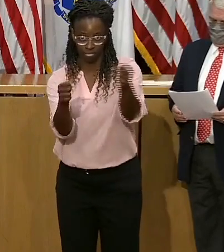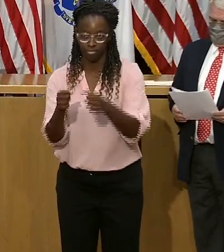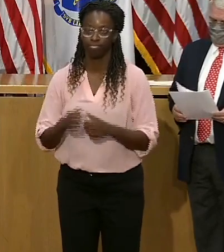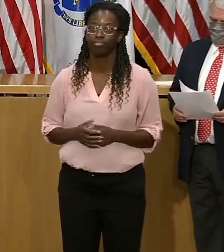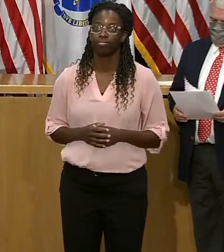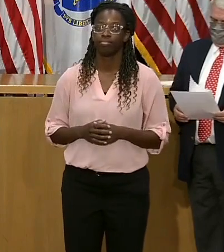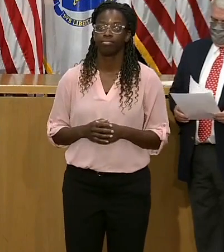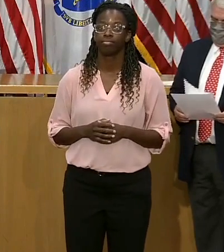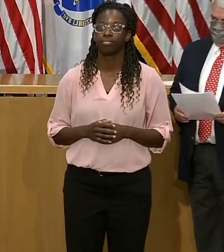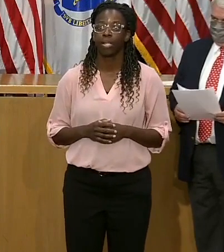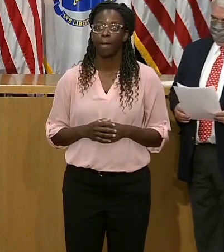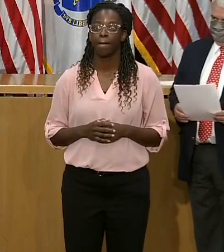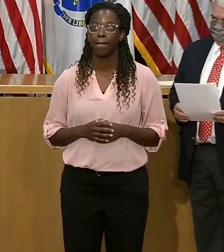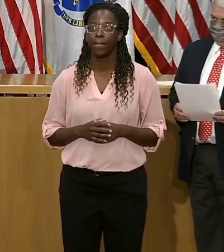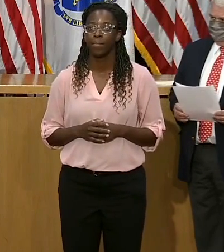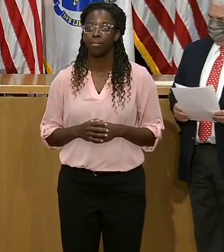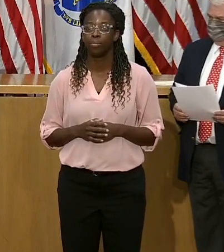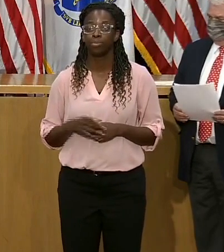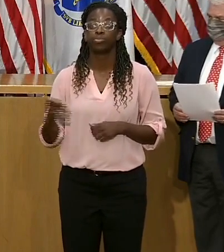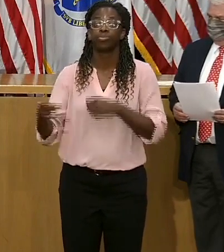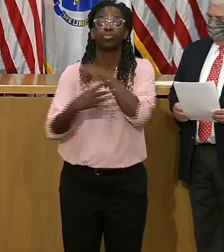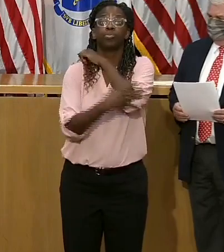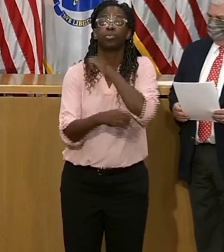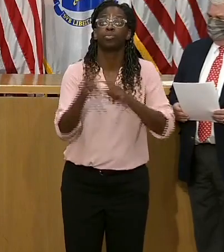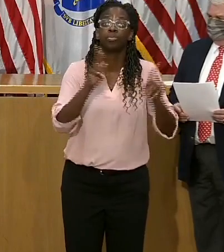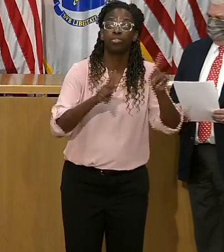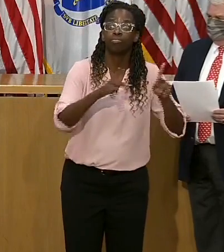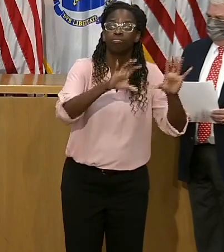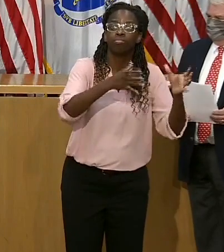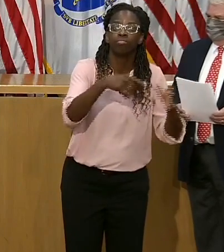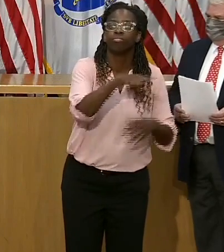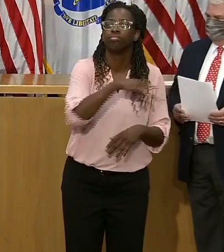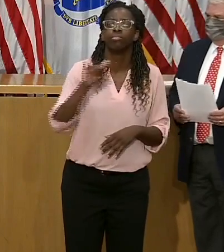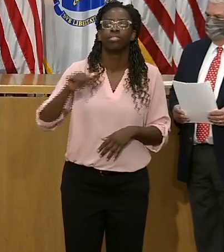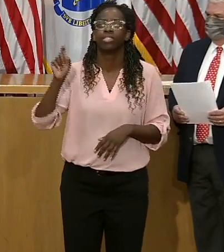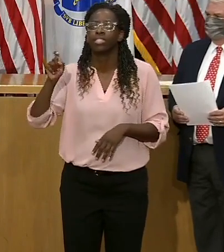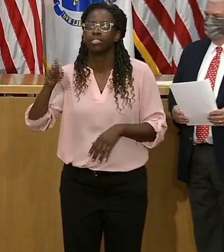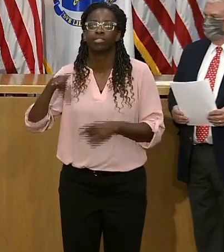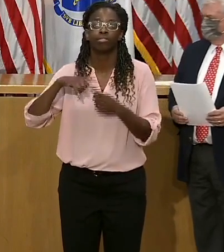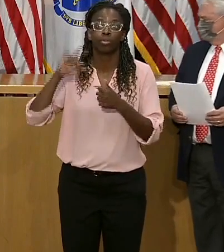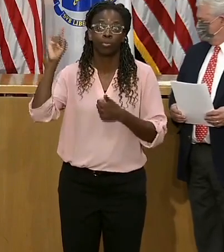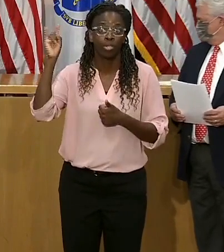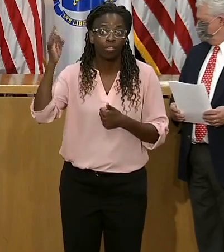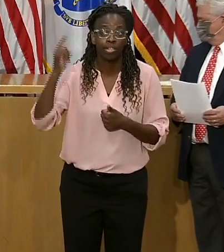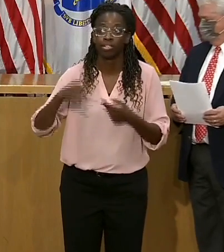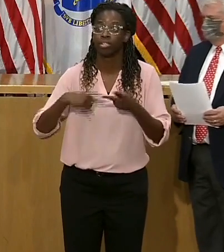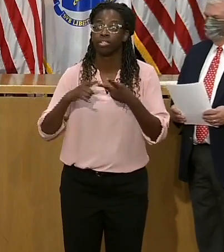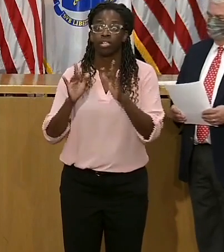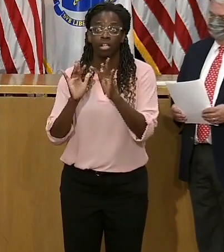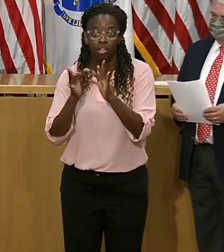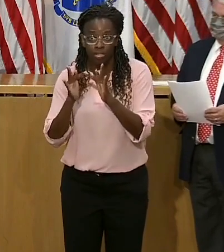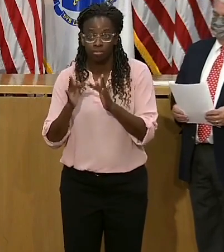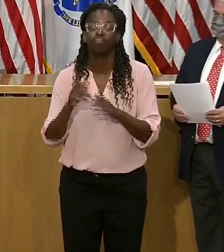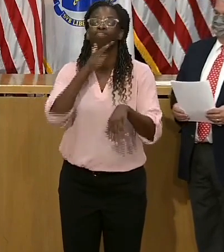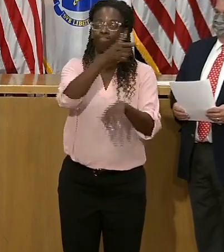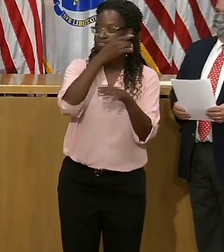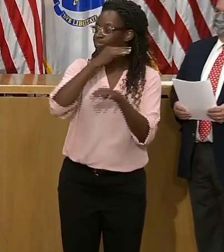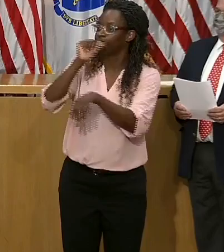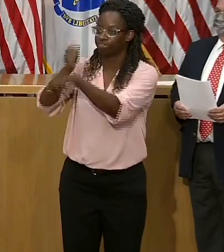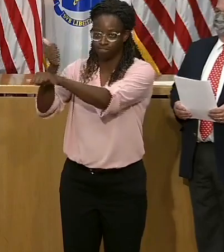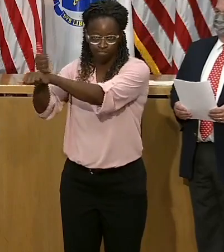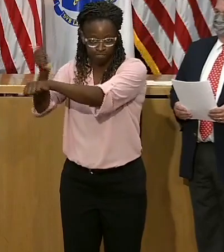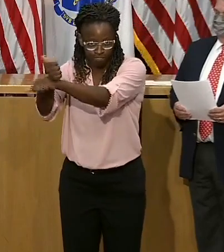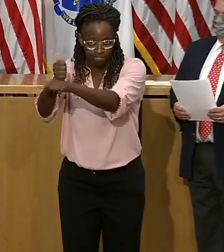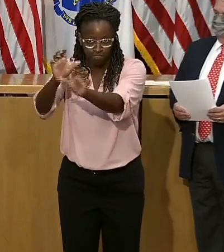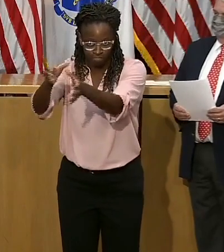low-income populations and to expand hotspots in unserved and underserved communities. $3.2 million